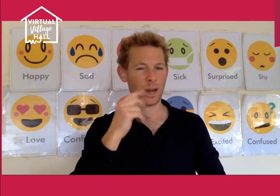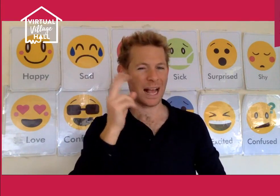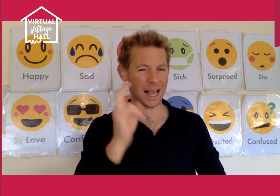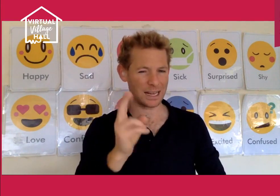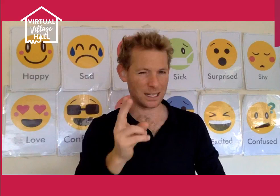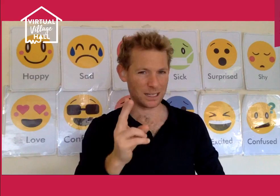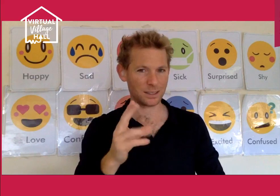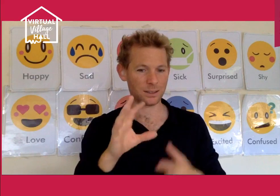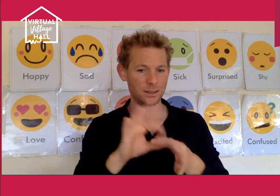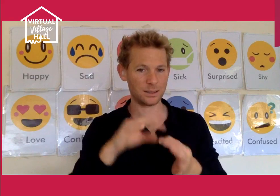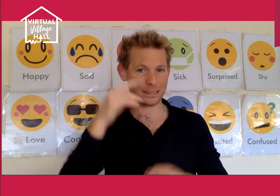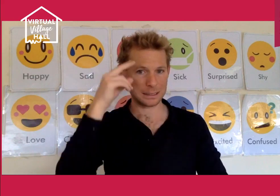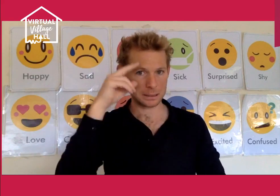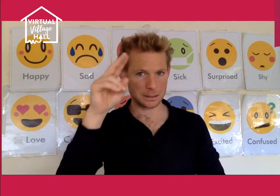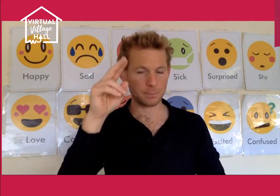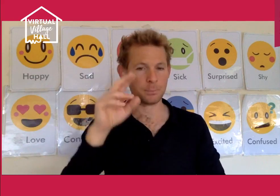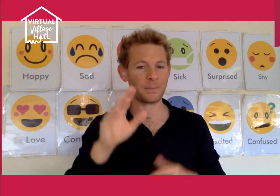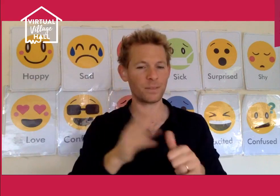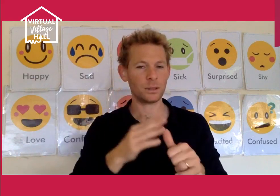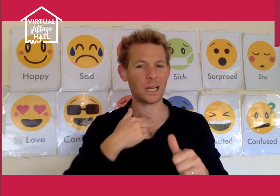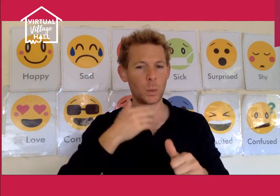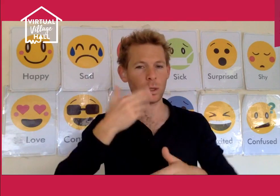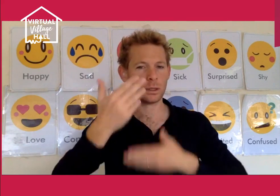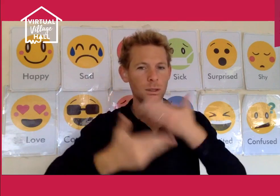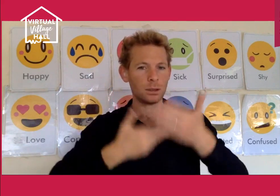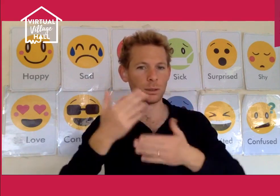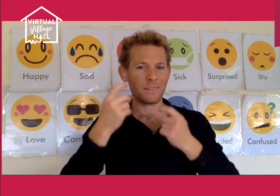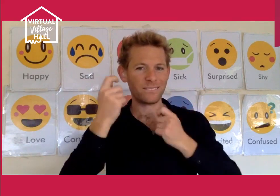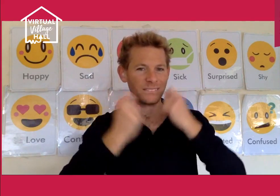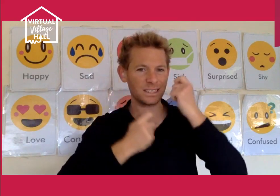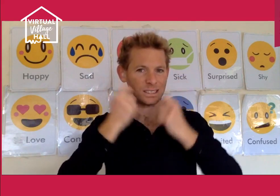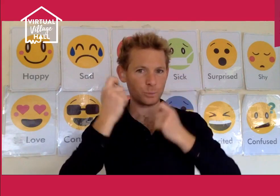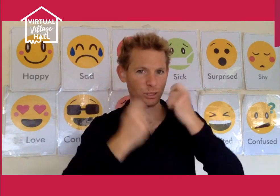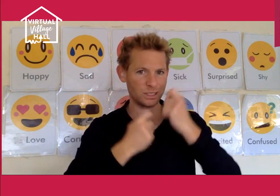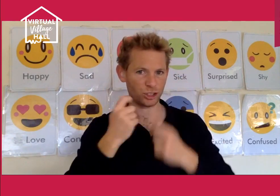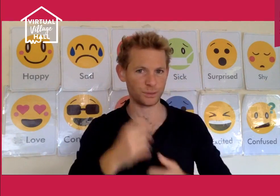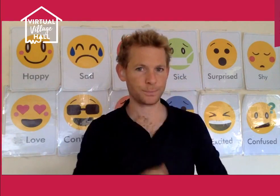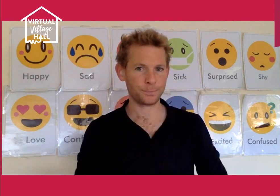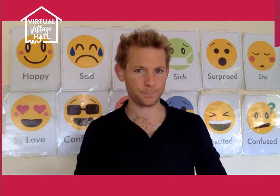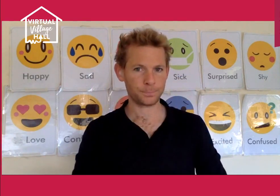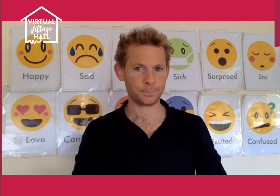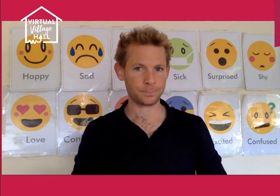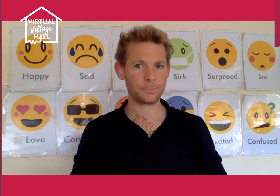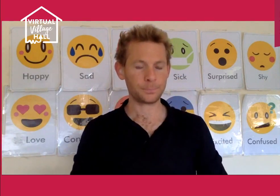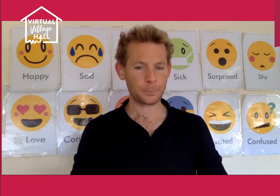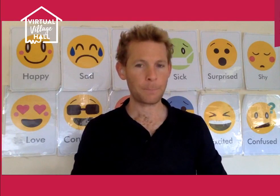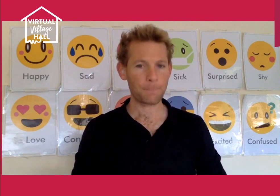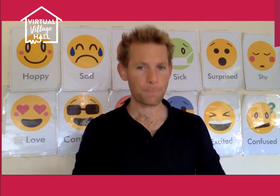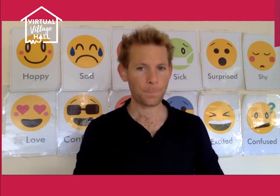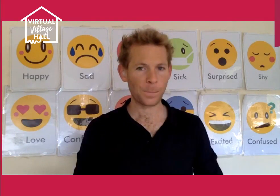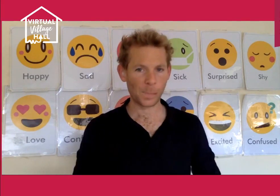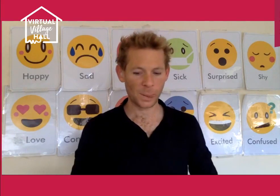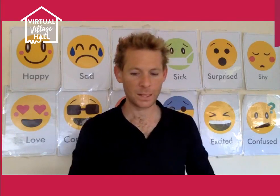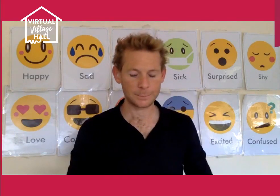Okay, so now I'm going to say something else to do with names, but I'm going to explain about facial expressions.